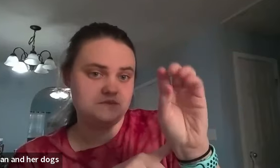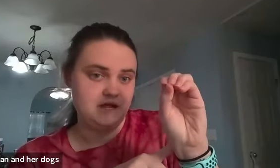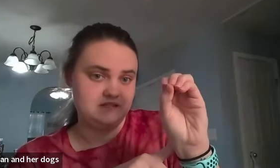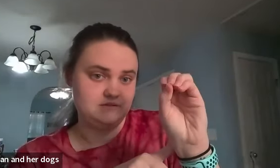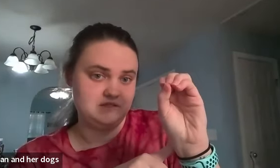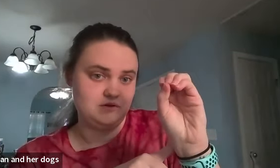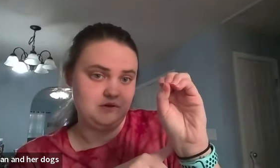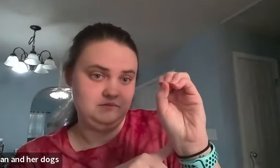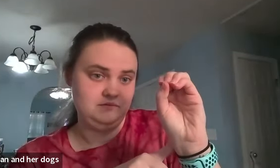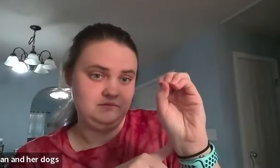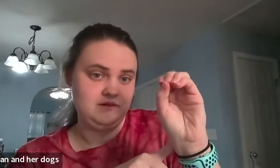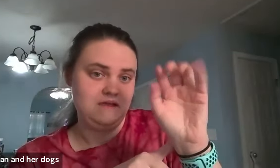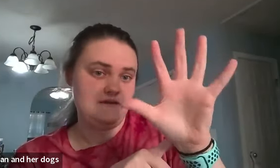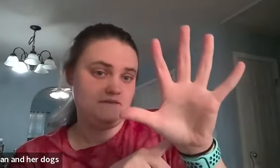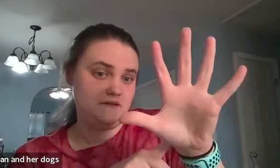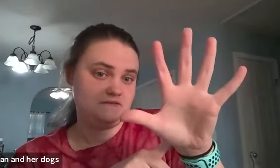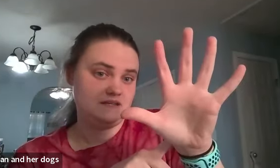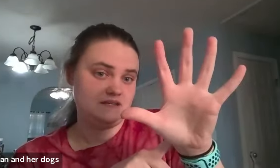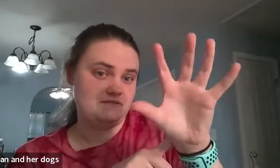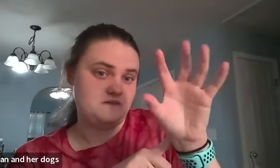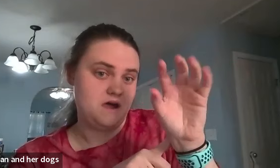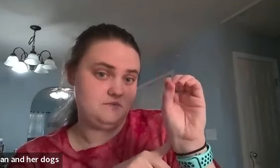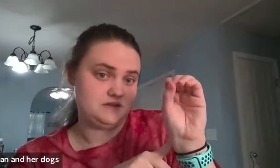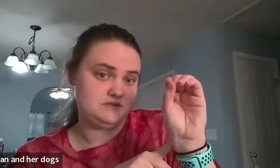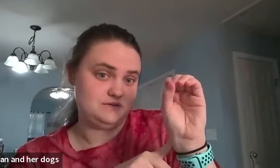back into a 0. 50 is that 5 back to a 0.